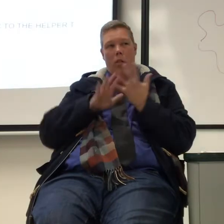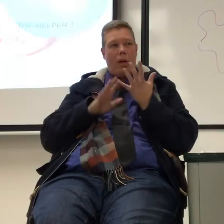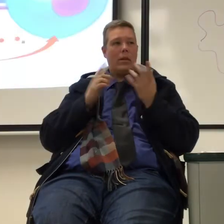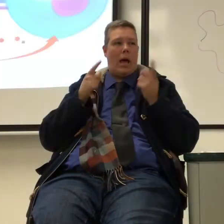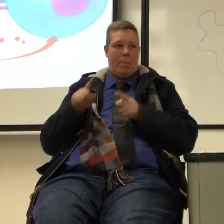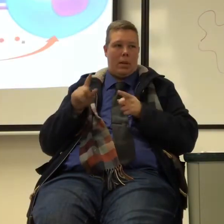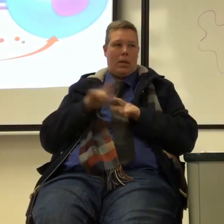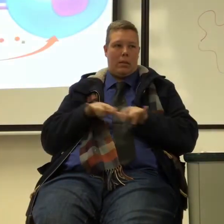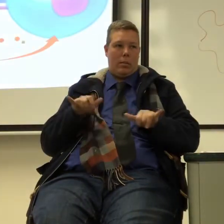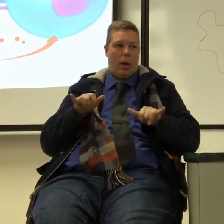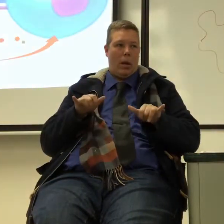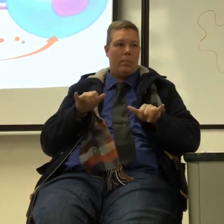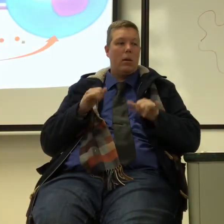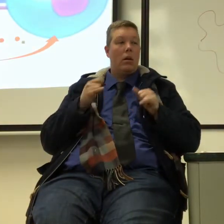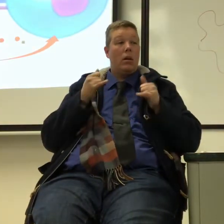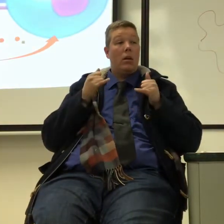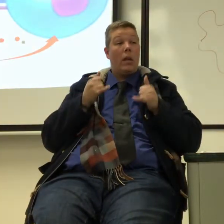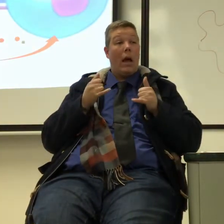have an activated